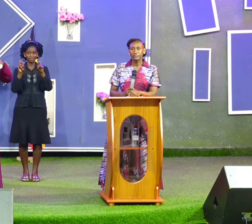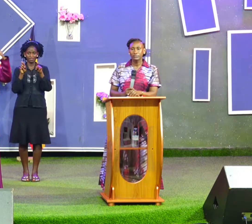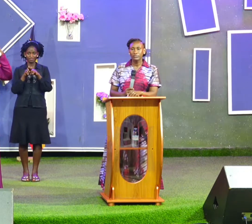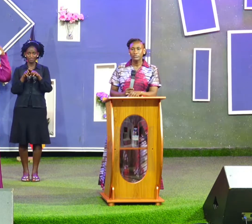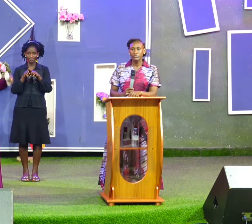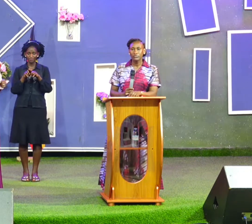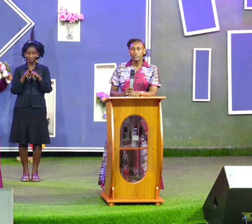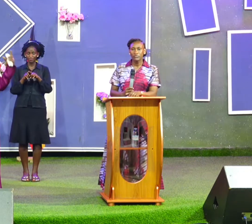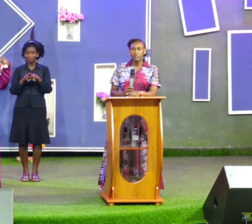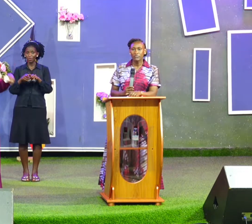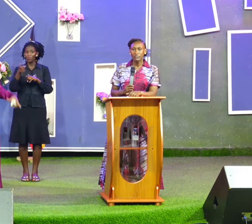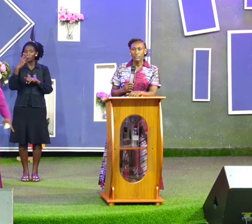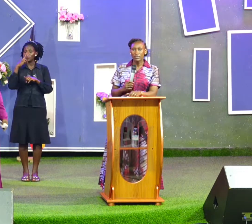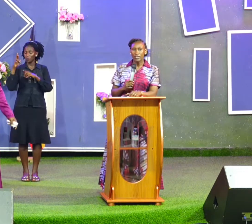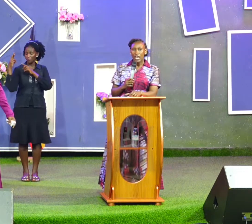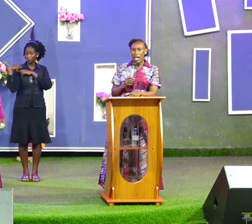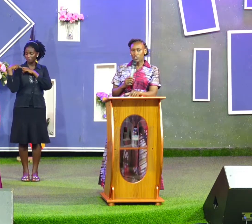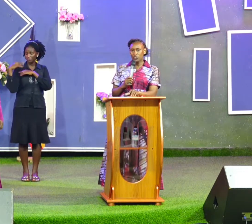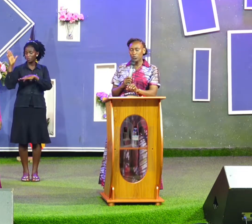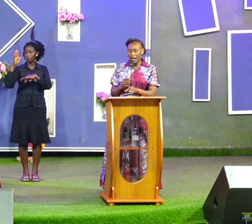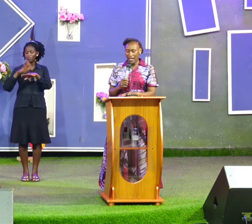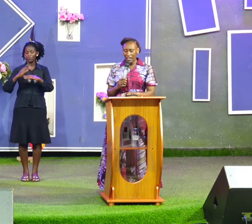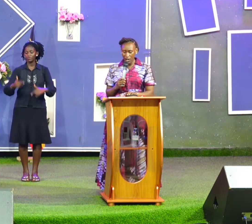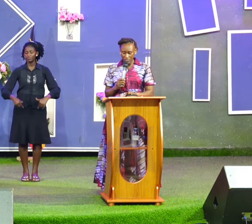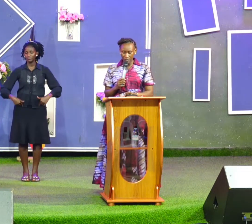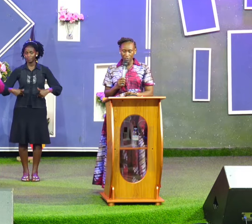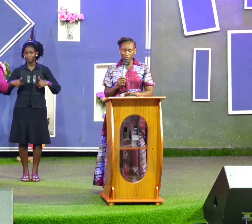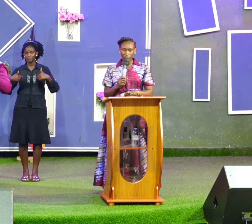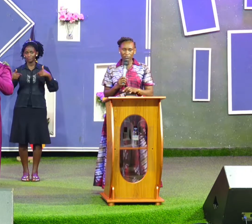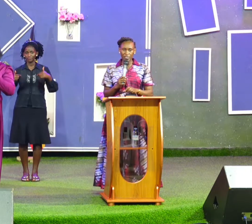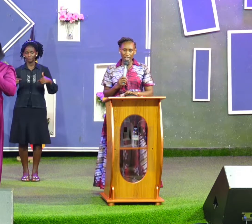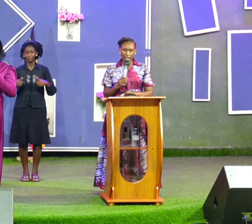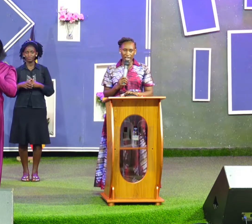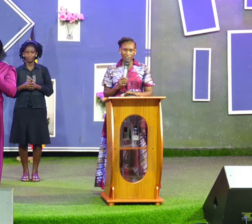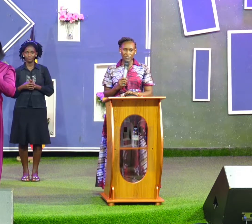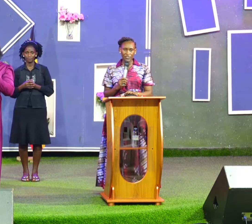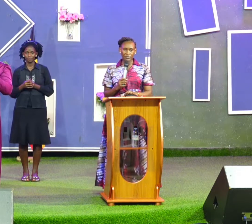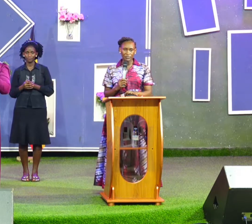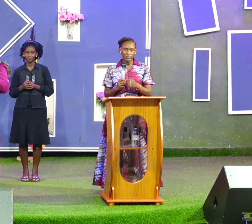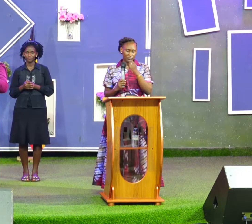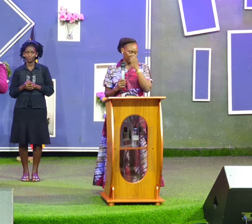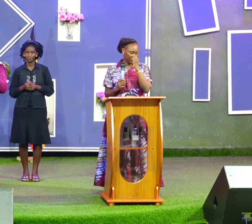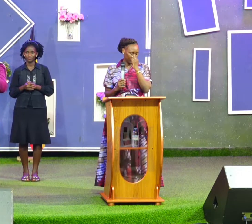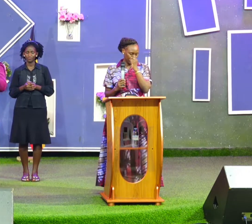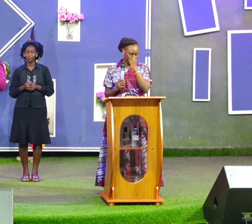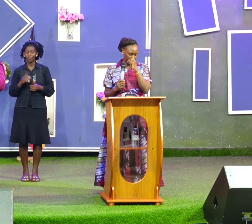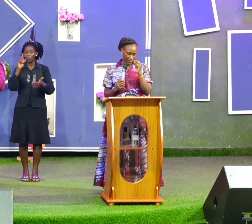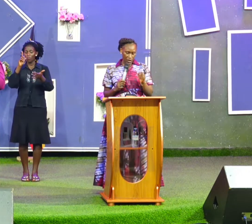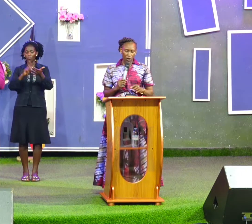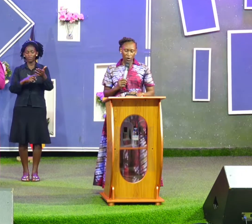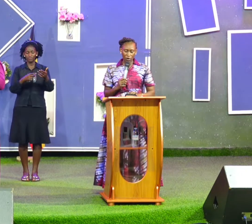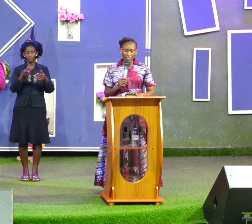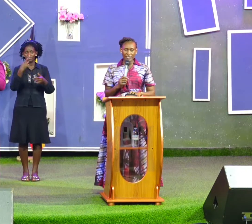Oli accountable ku bulamu bwabwe. And you are accountable for their lives. Kyonna kye